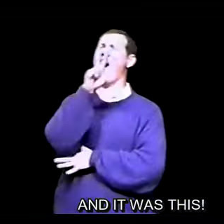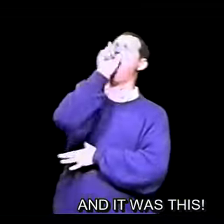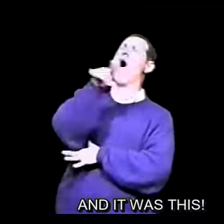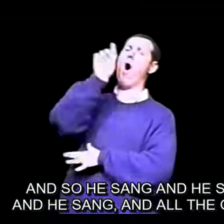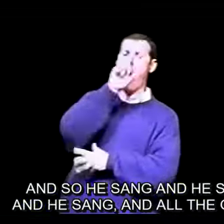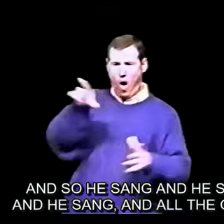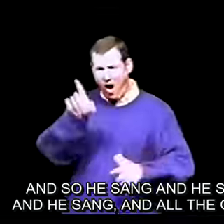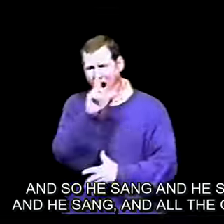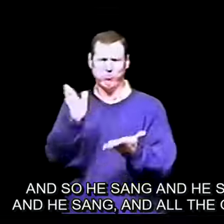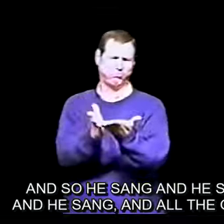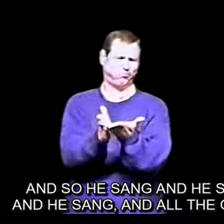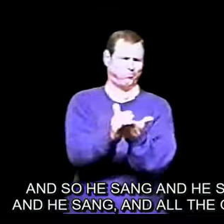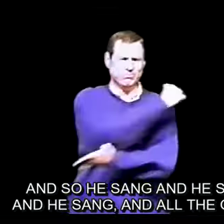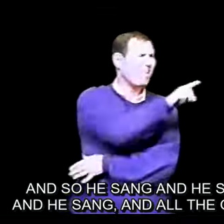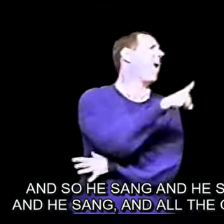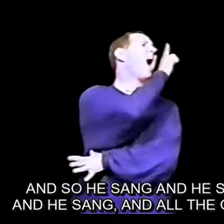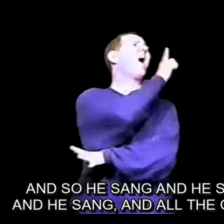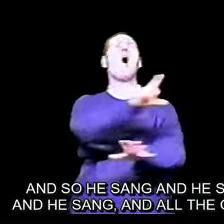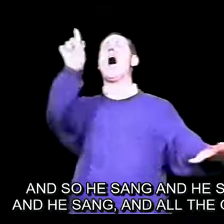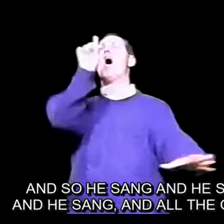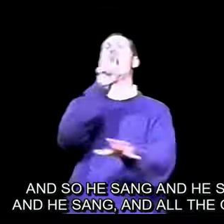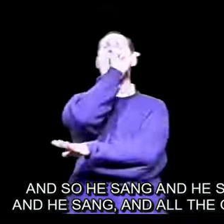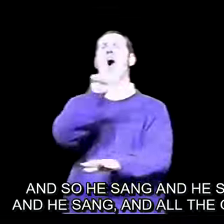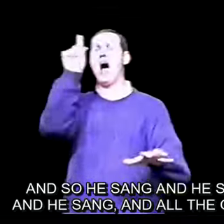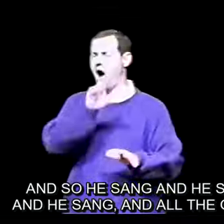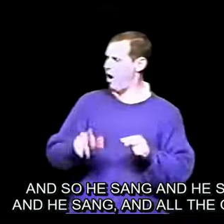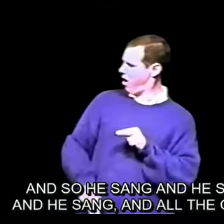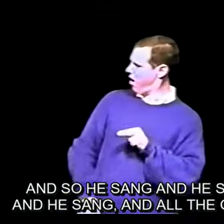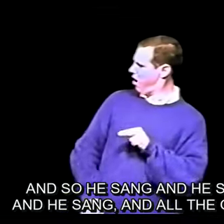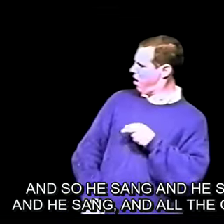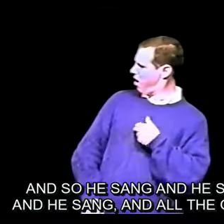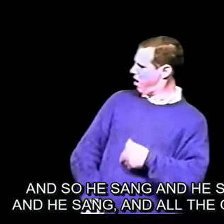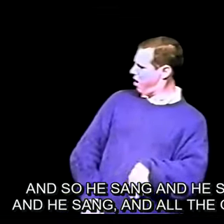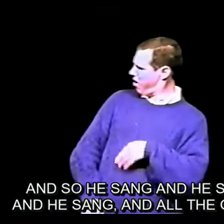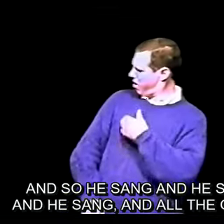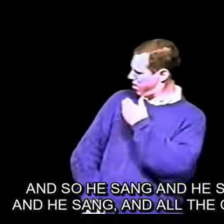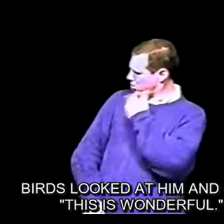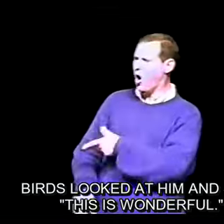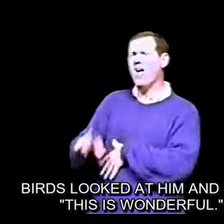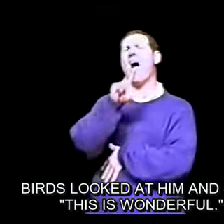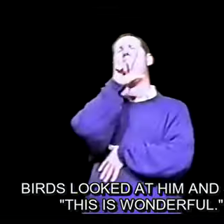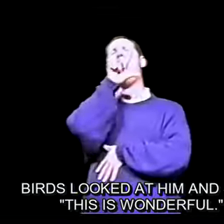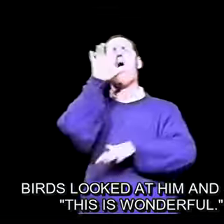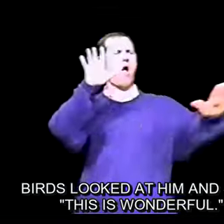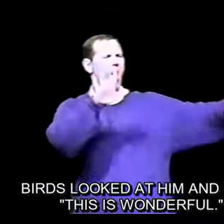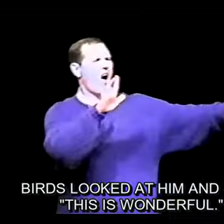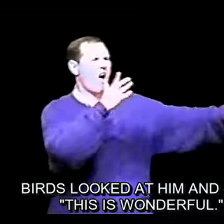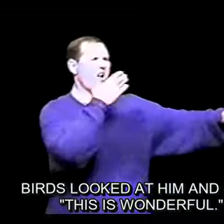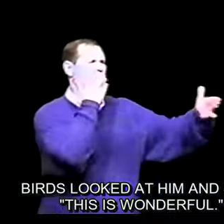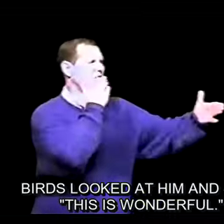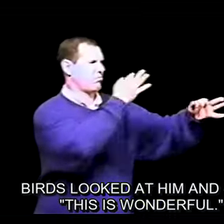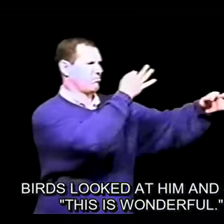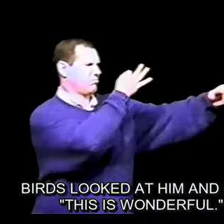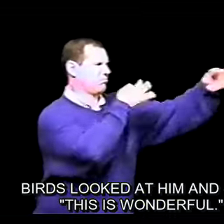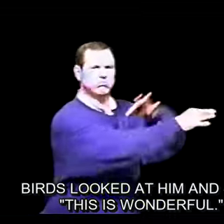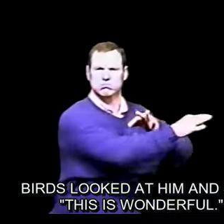he sang and he sang and he sang, and all the other birds looked at him and said, this is